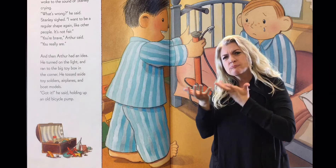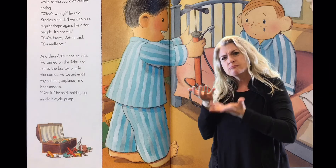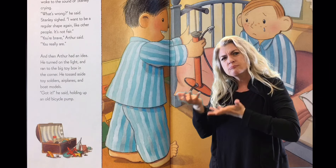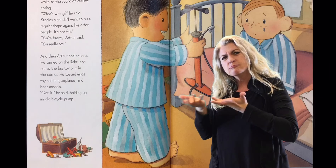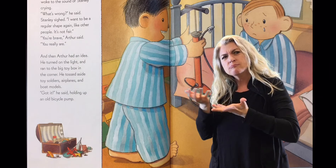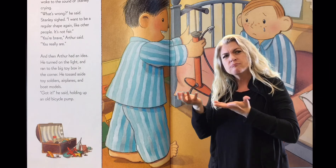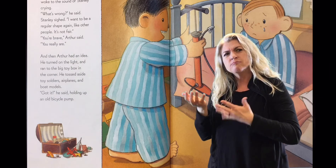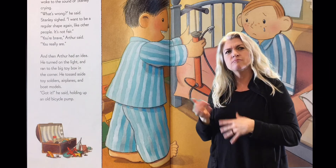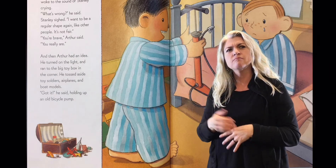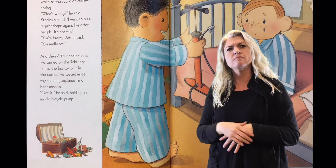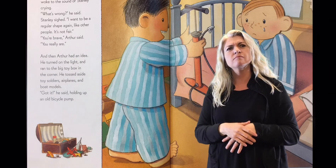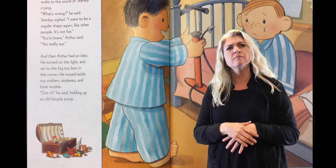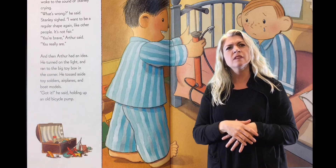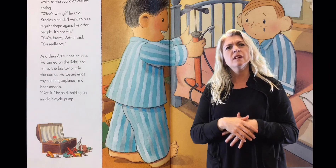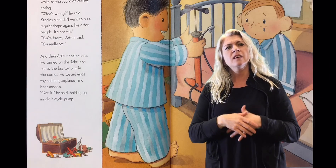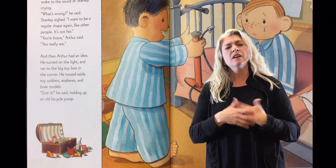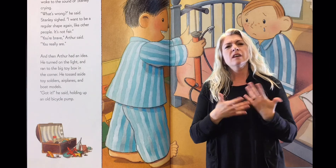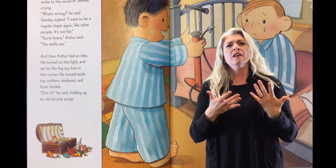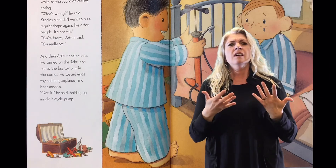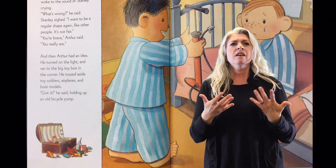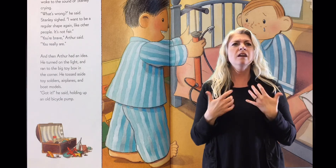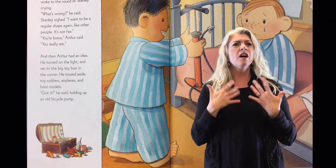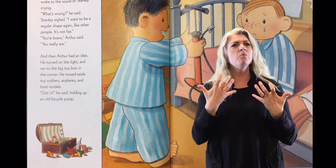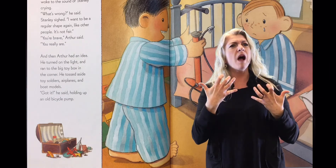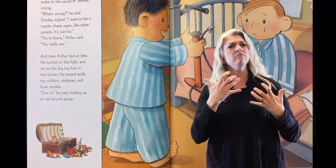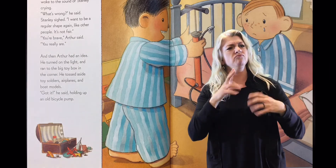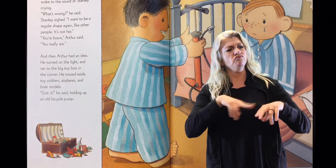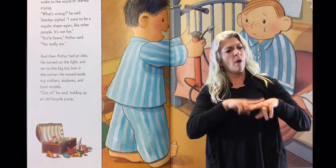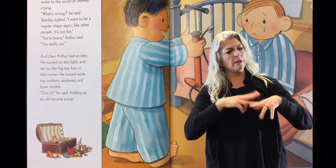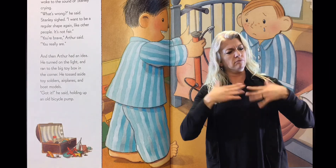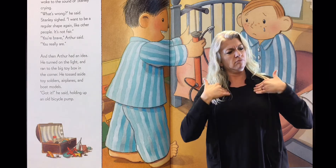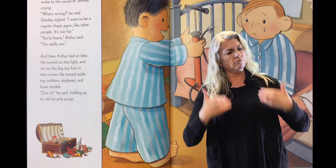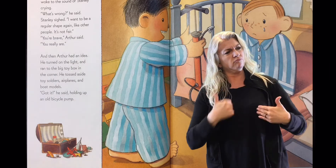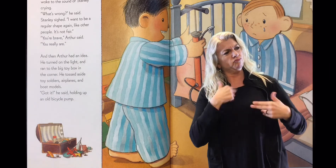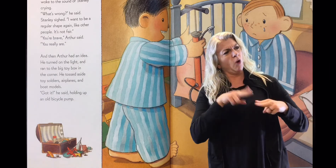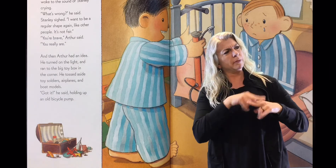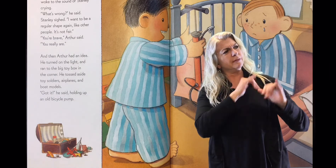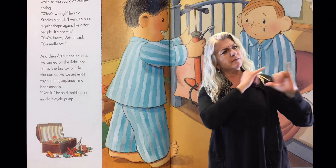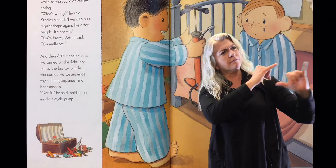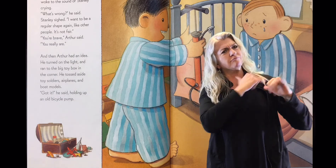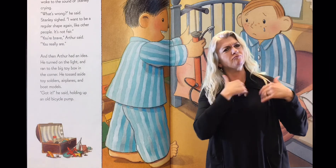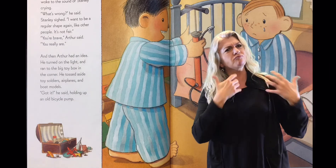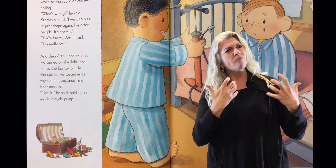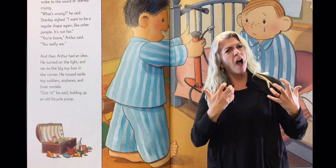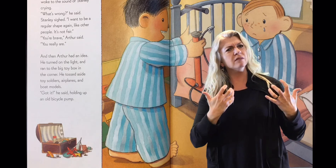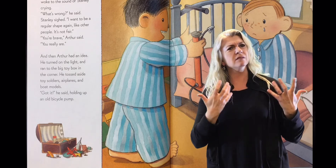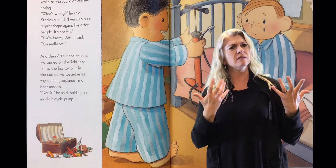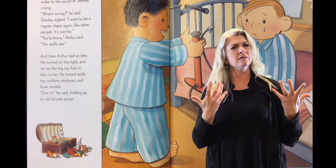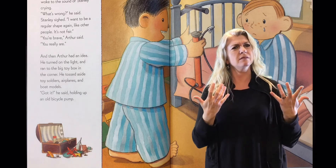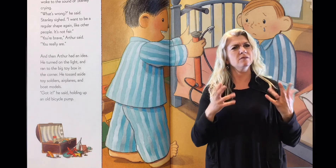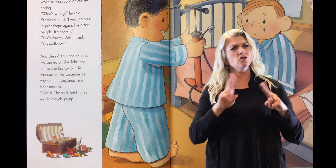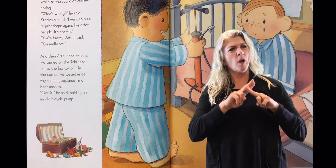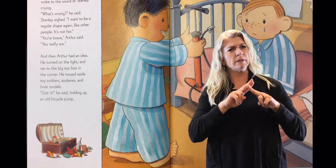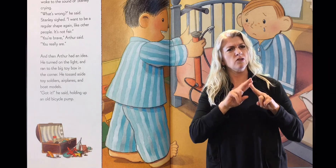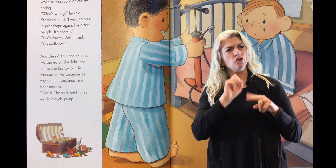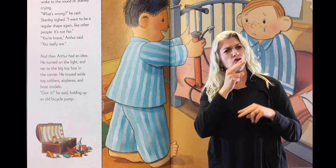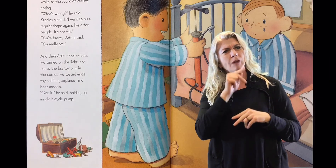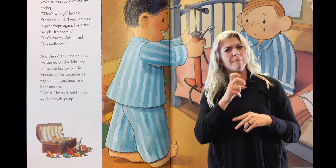sighed. "I want to be a regular shape again, like other people. It's not fair."